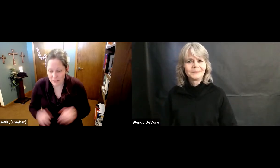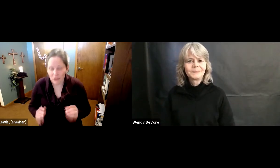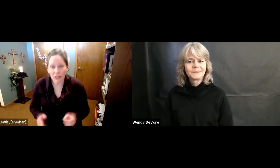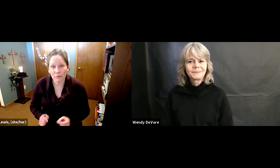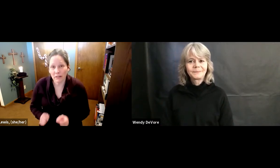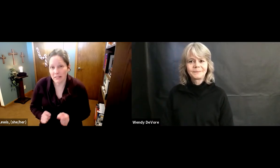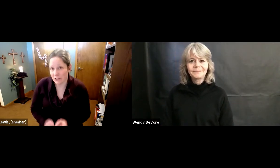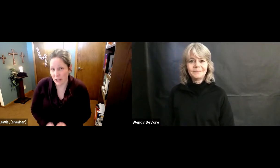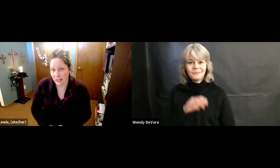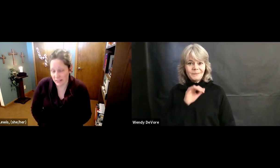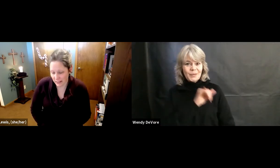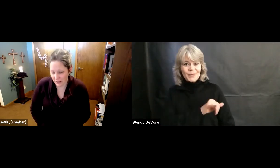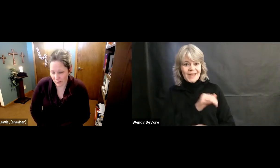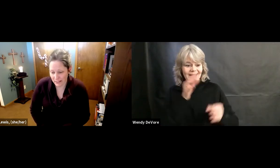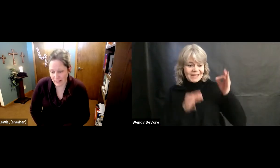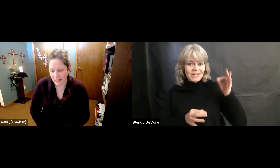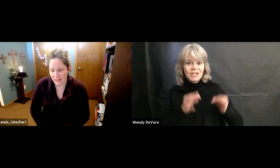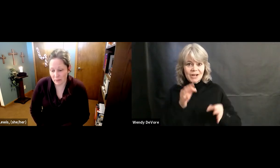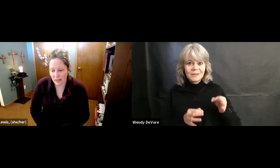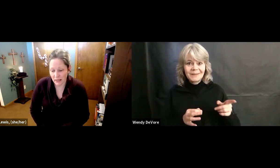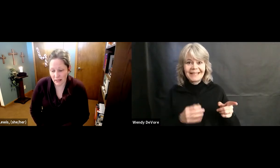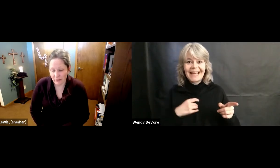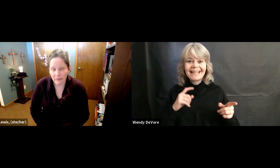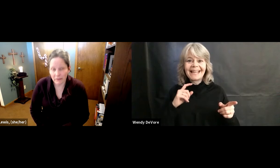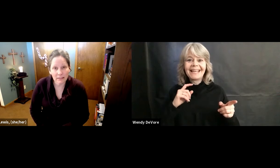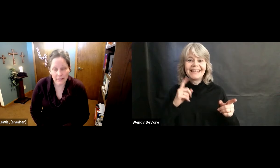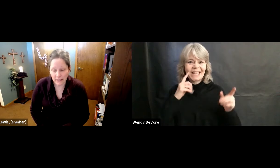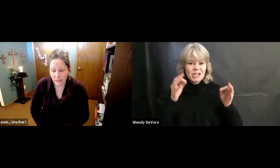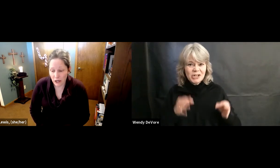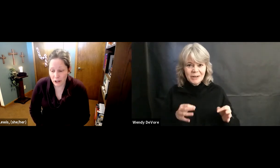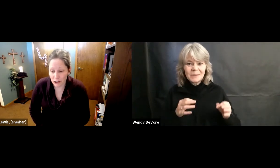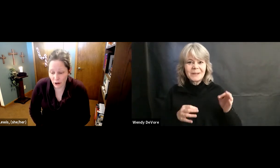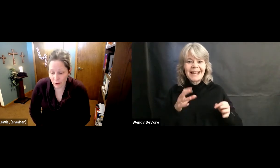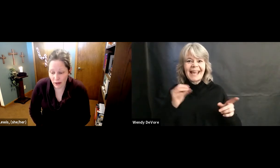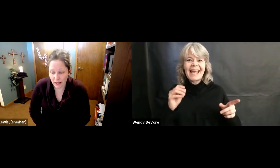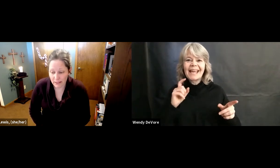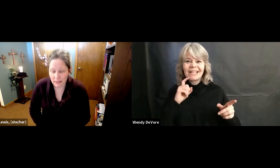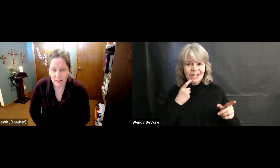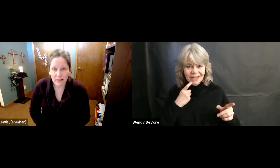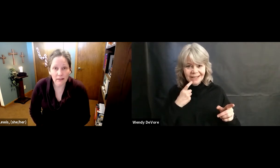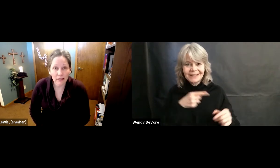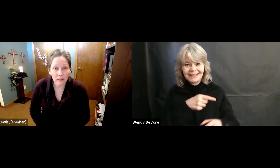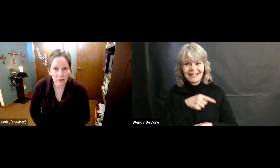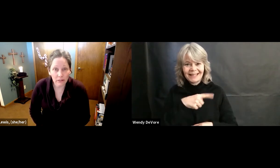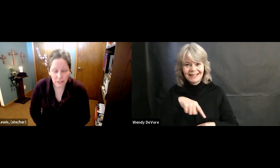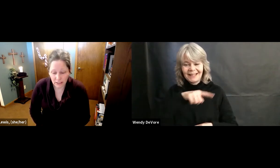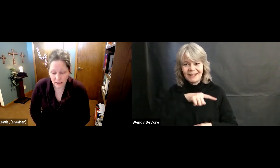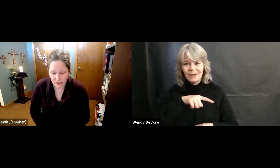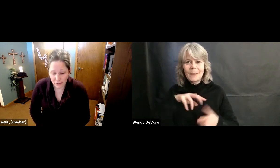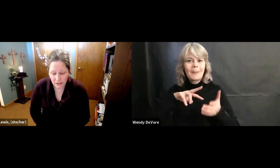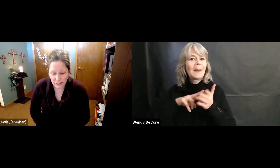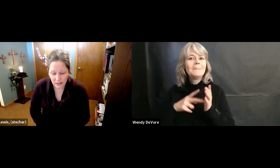That judgment and jealousy that we see at the beginning of this lesson show us that the